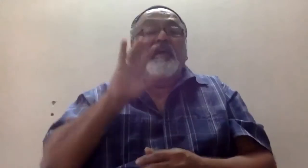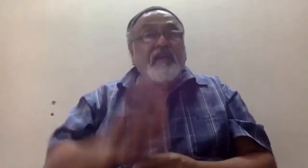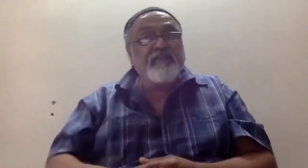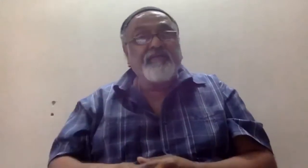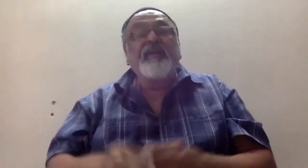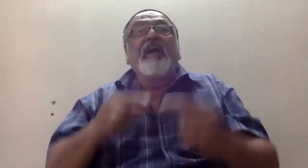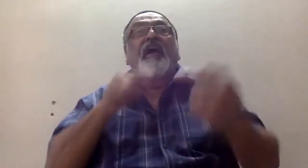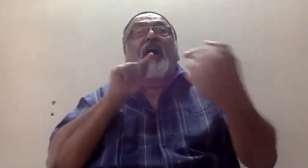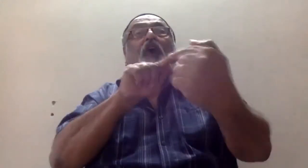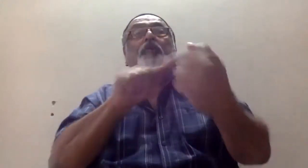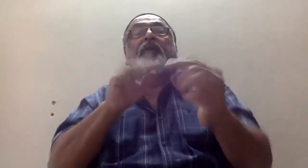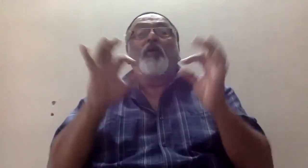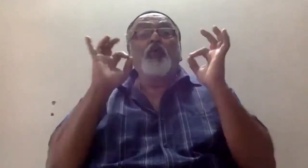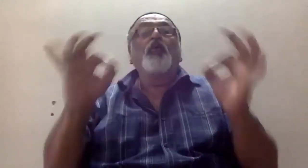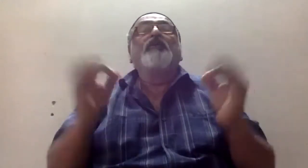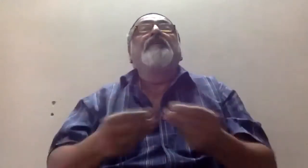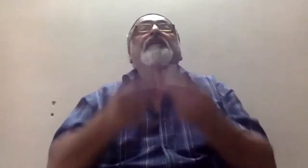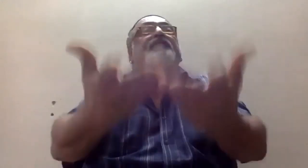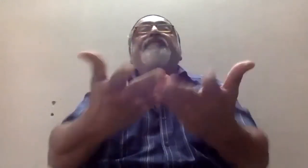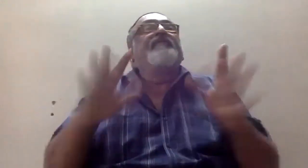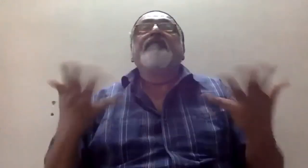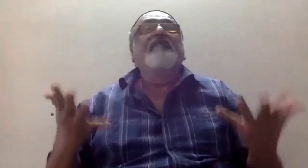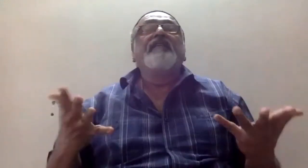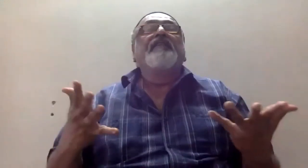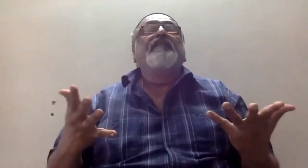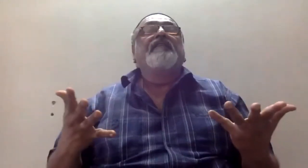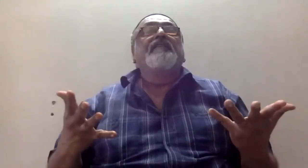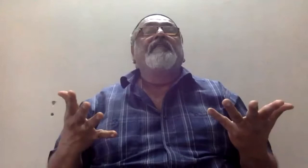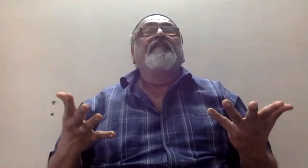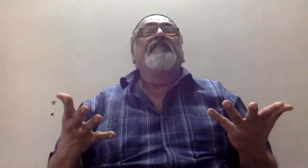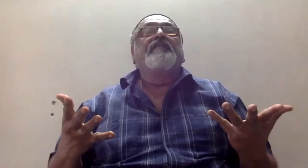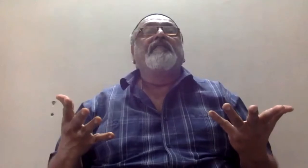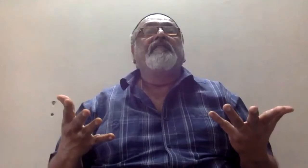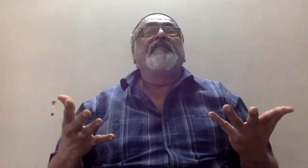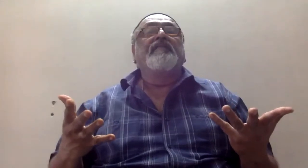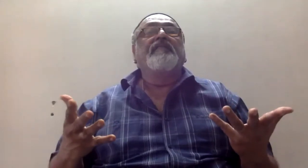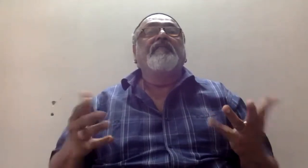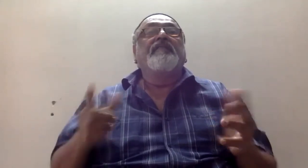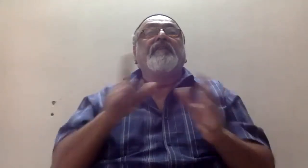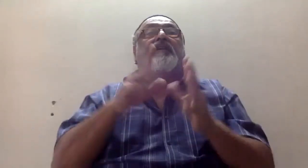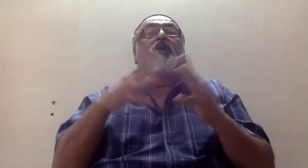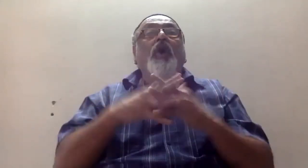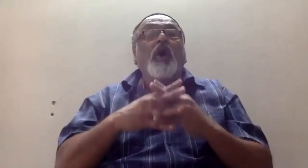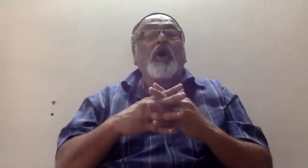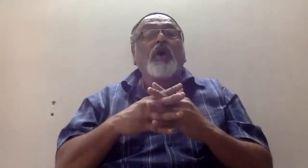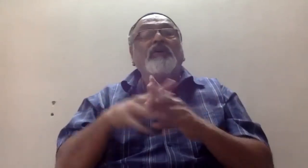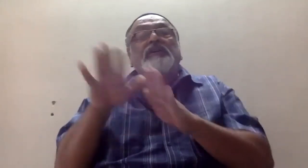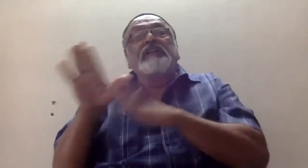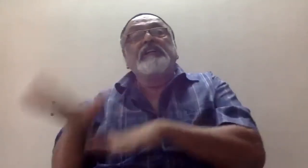happen. And very often it is said that a lot depends on which bench your